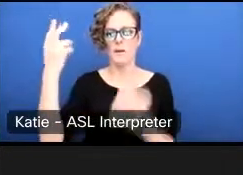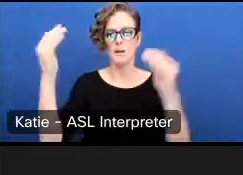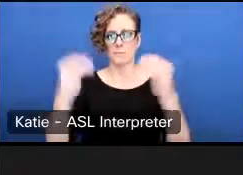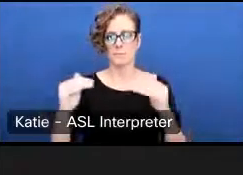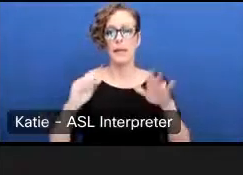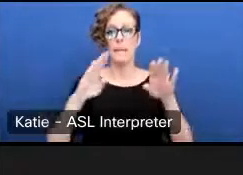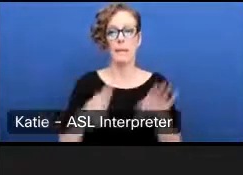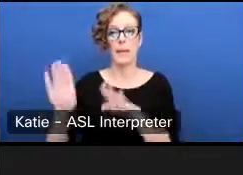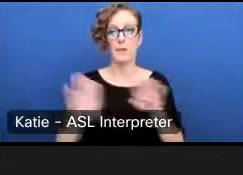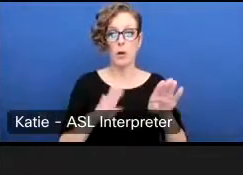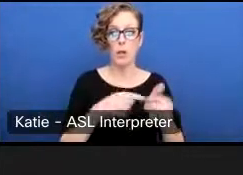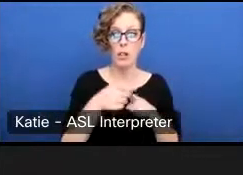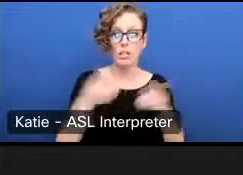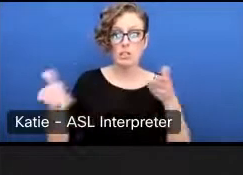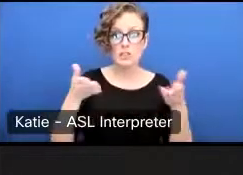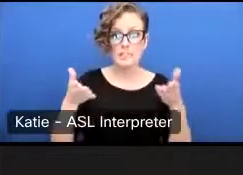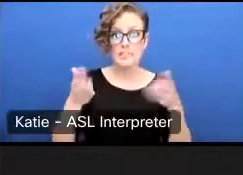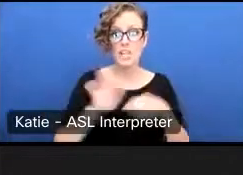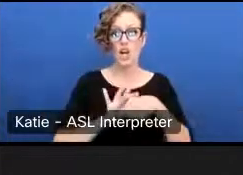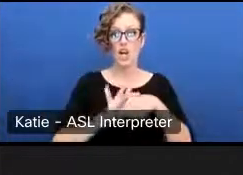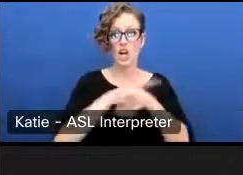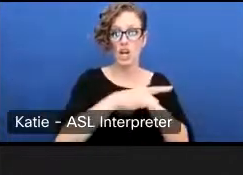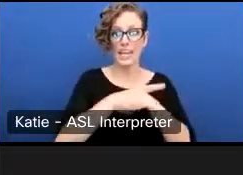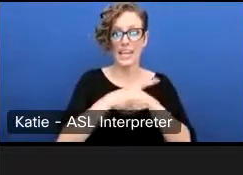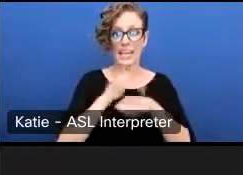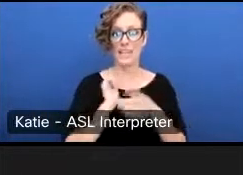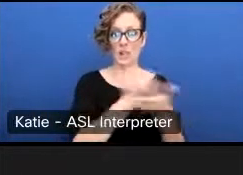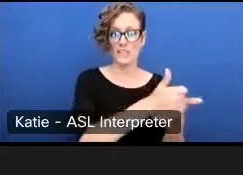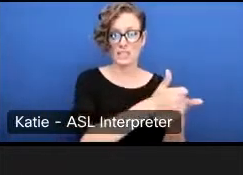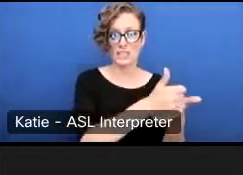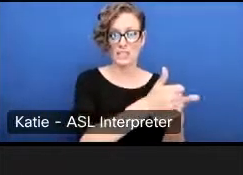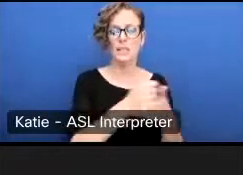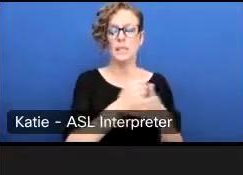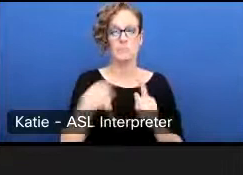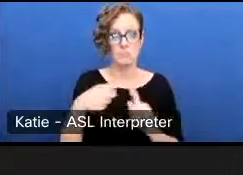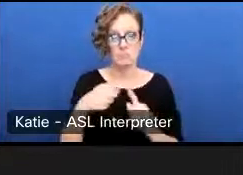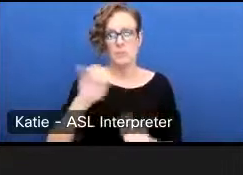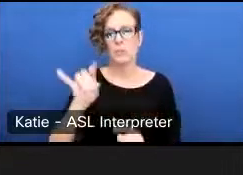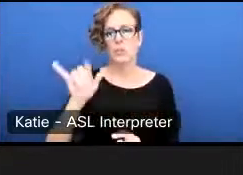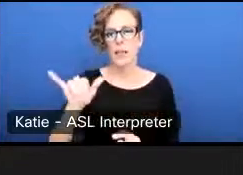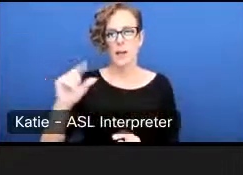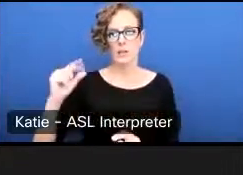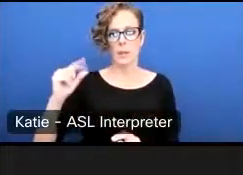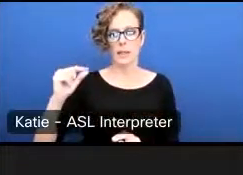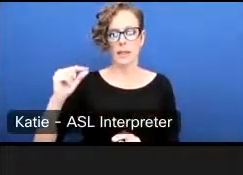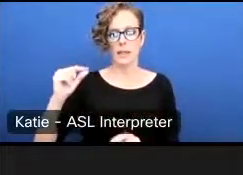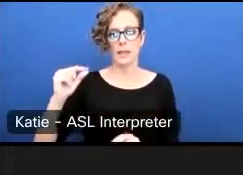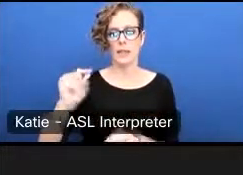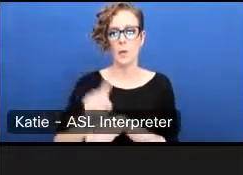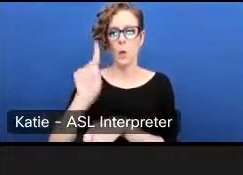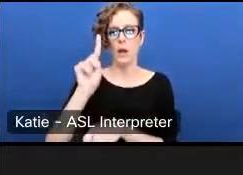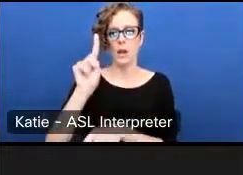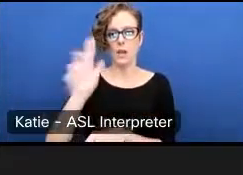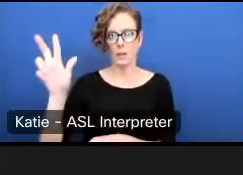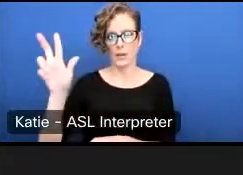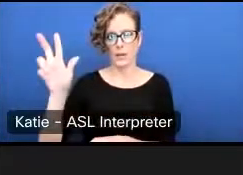behavioral services and early intervention, we're doing July 20th from 1 to 3.